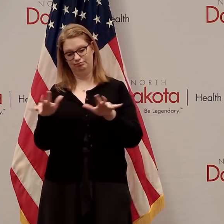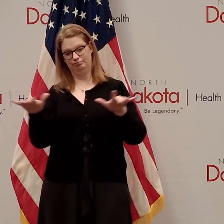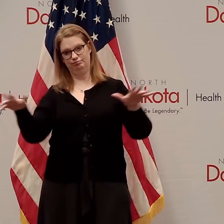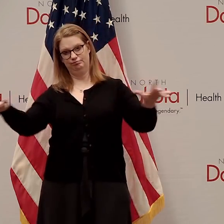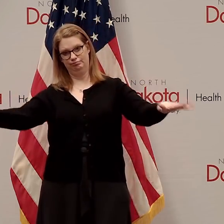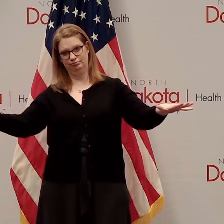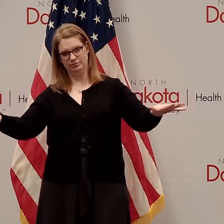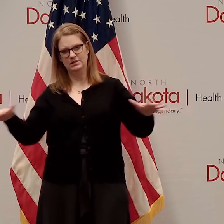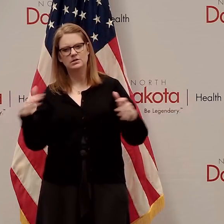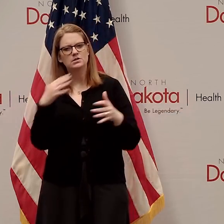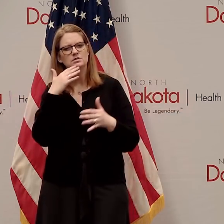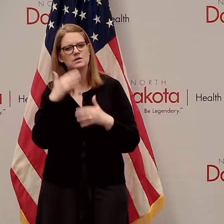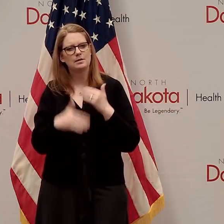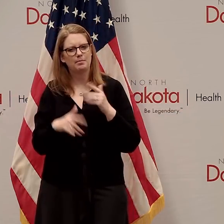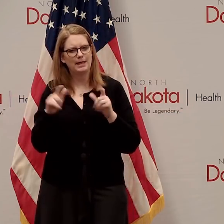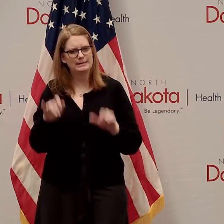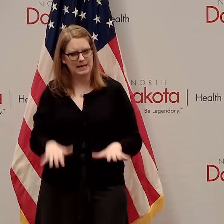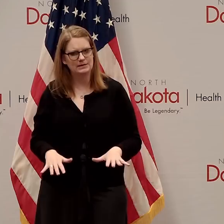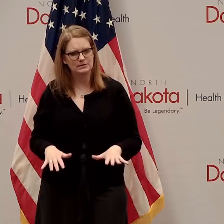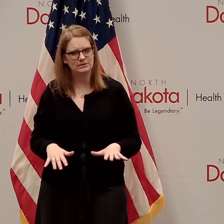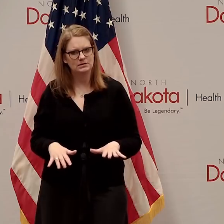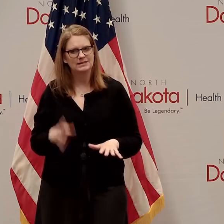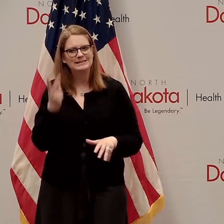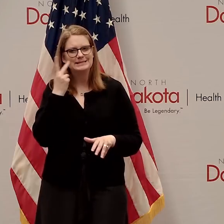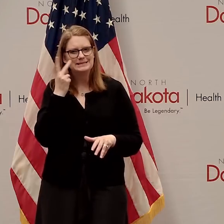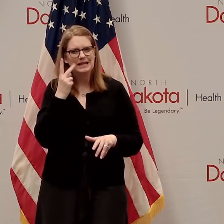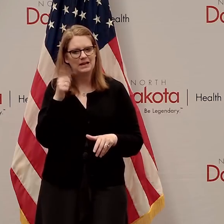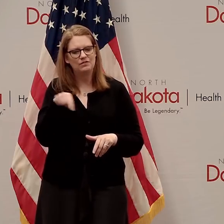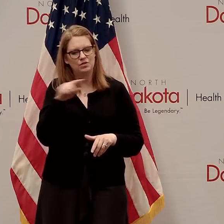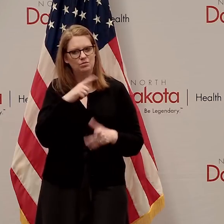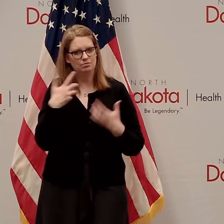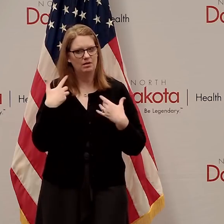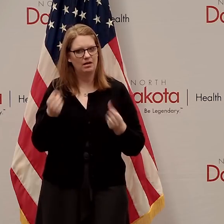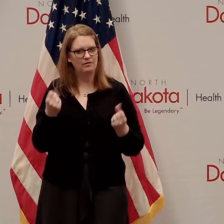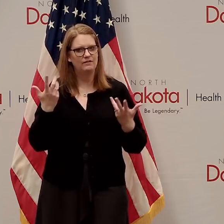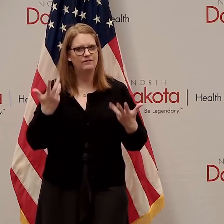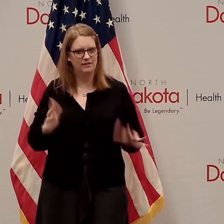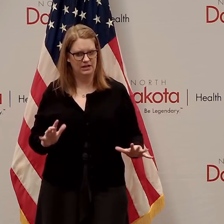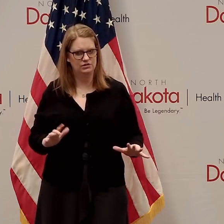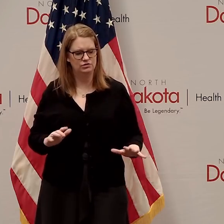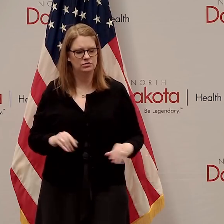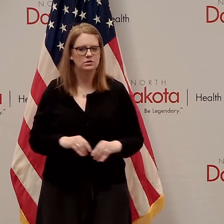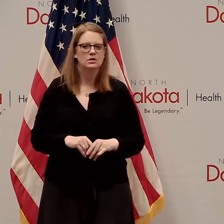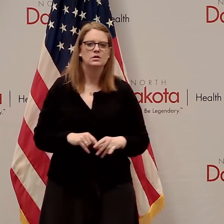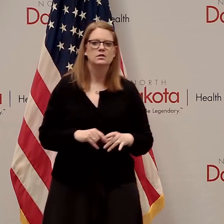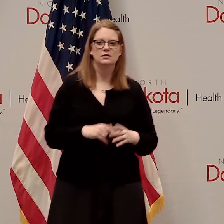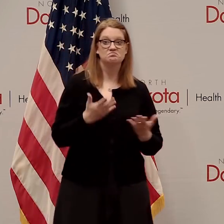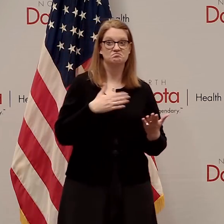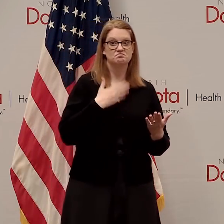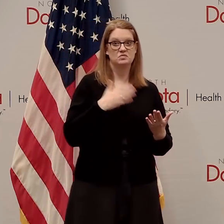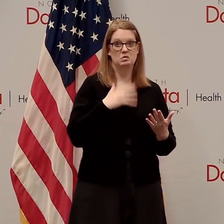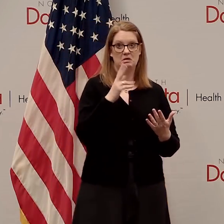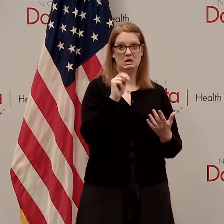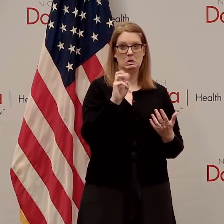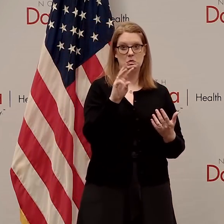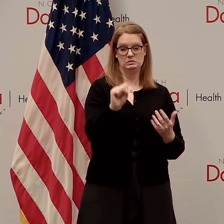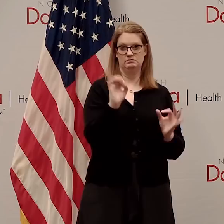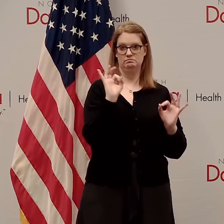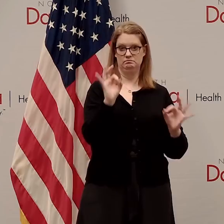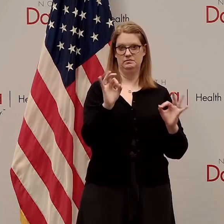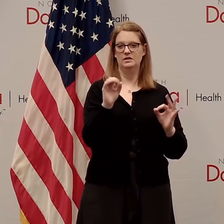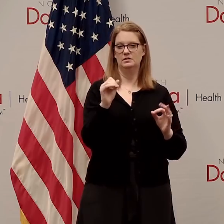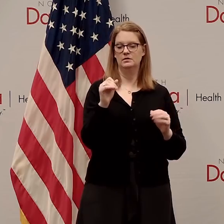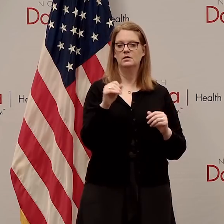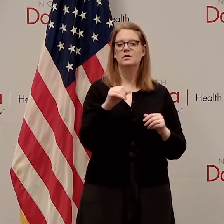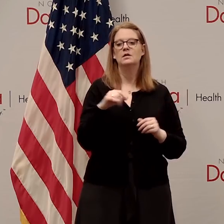on the near future. That's sooner perhaps than some thought, but that's great news. And again, we've said before, this